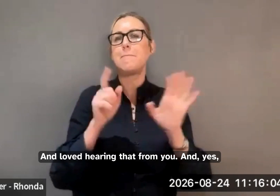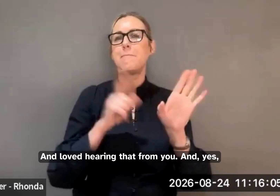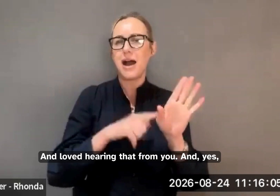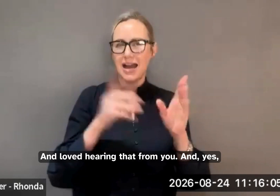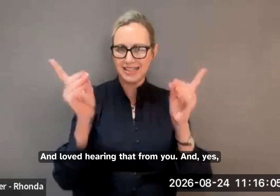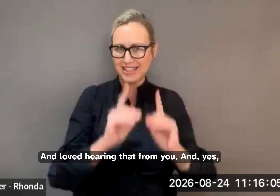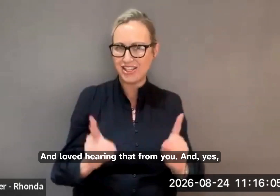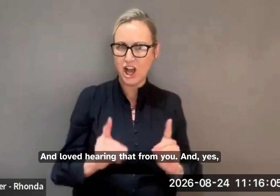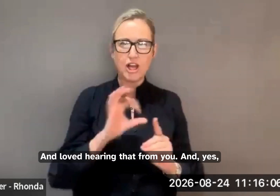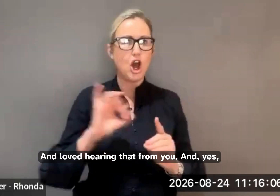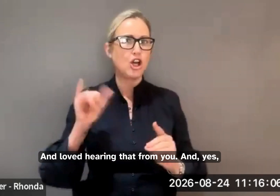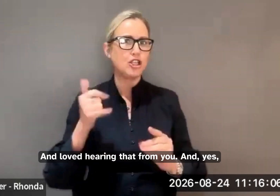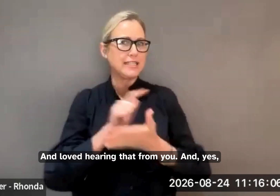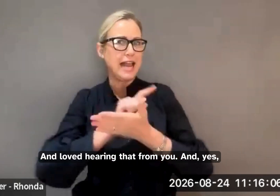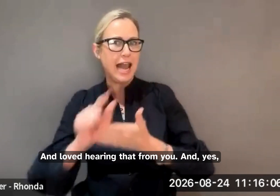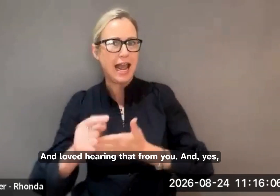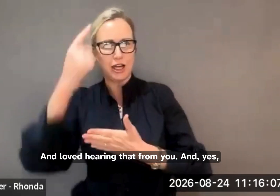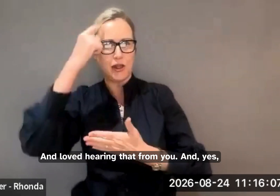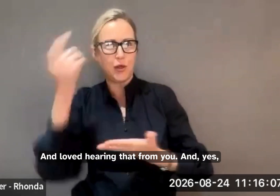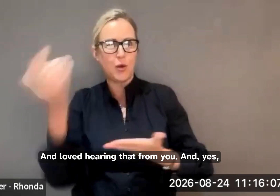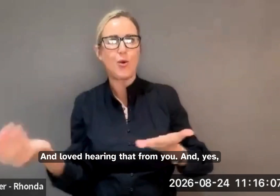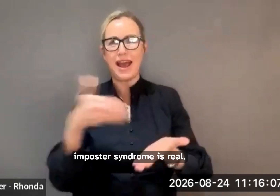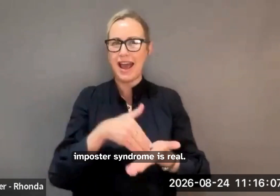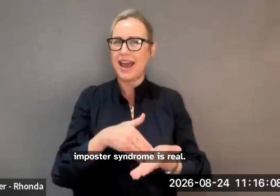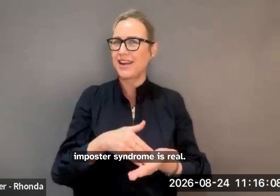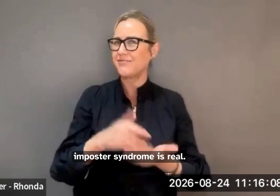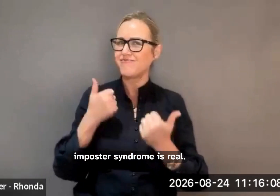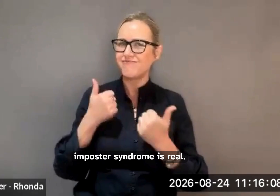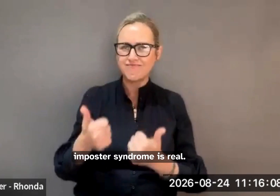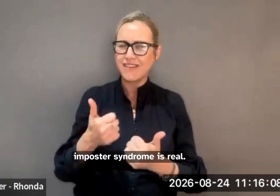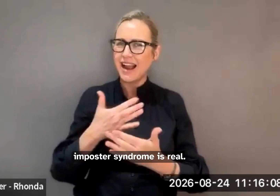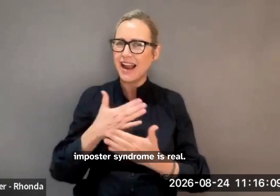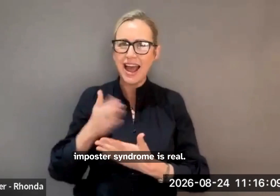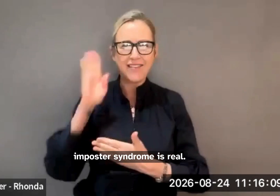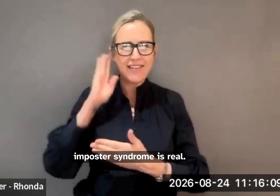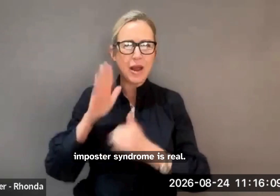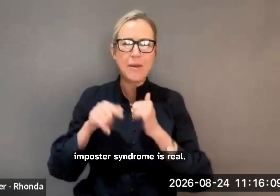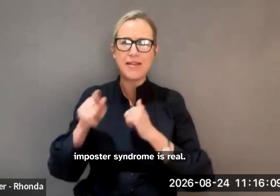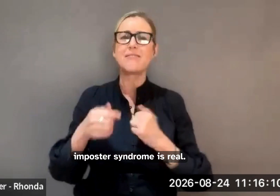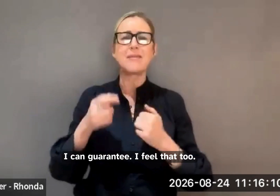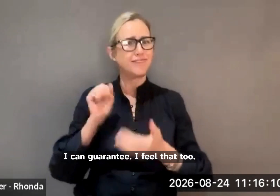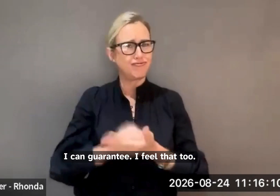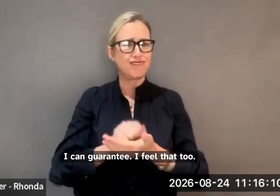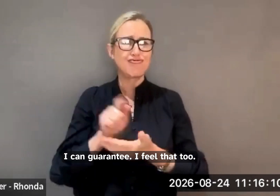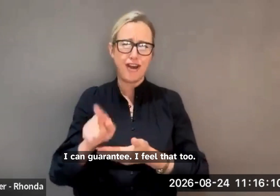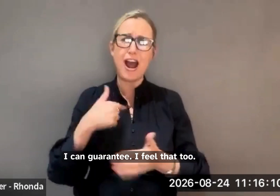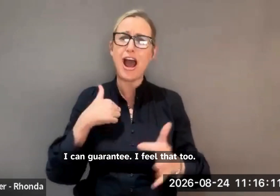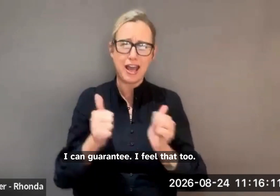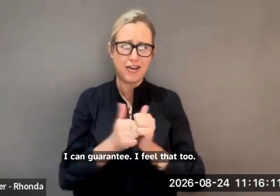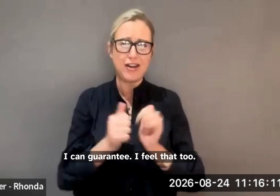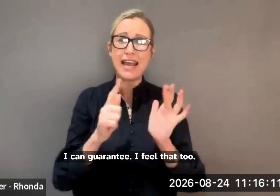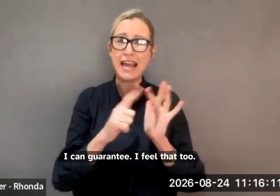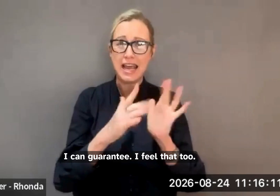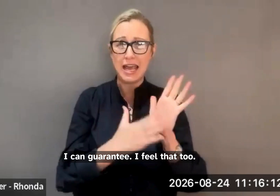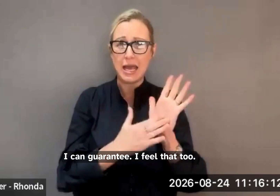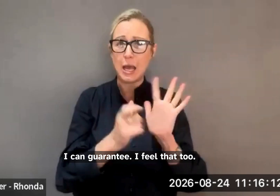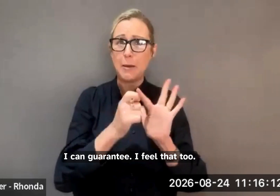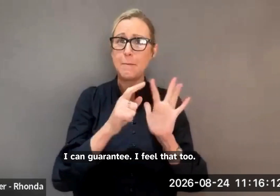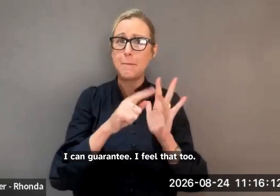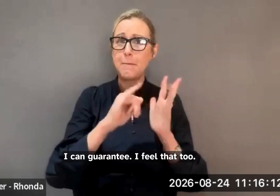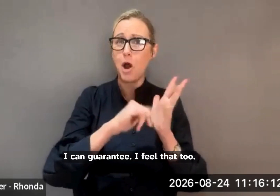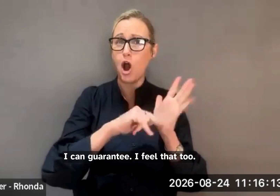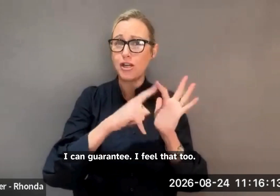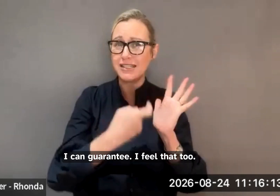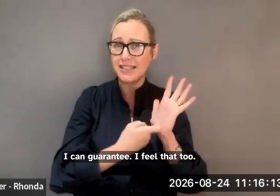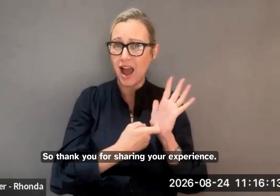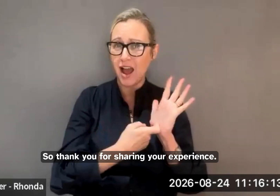yeah, loved hearing that from you. And yes, imposter syndrome is real. I can guarantee I feel